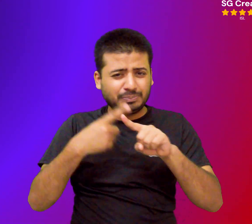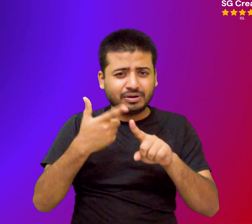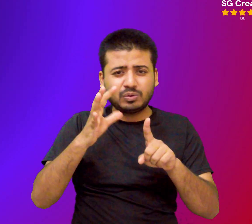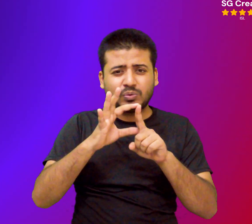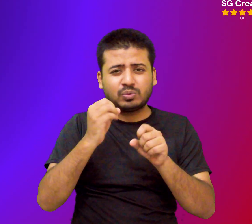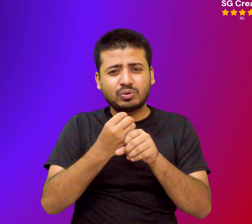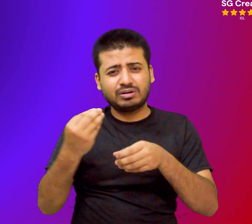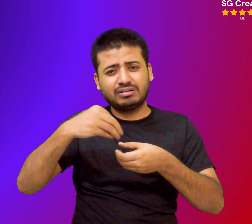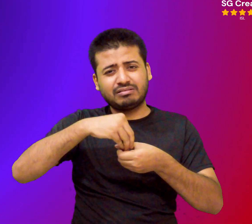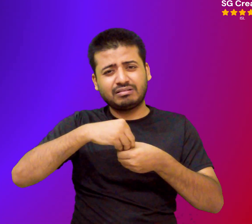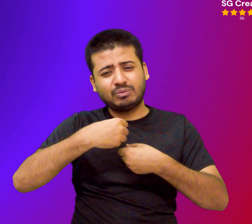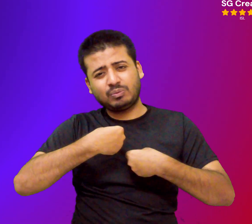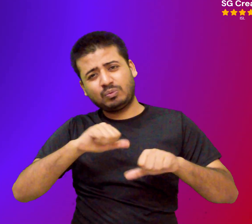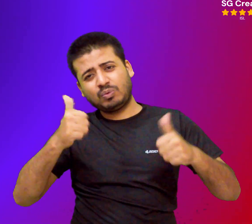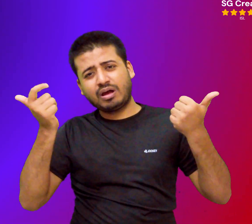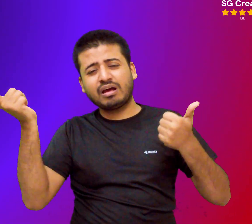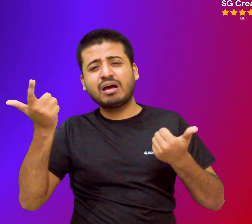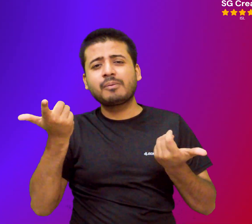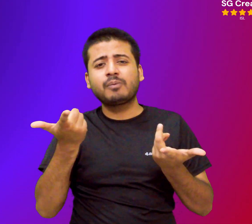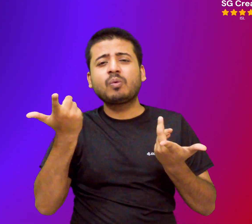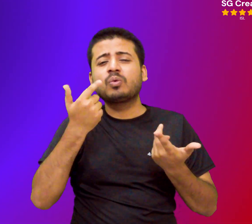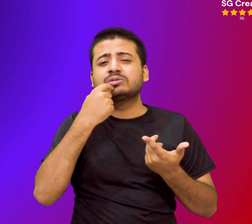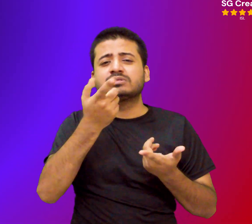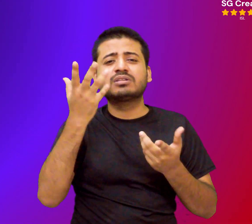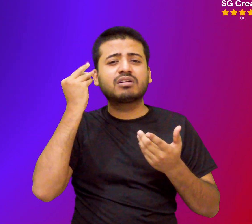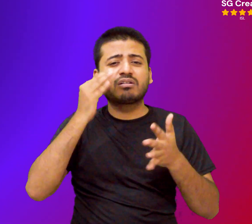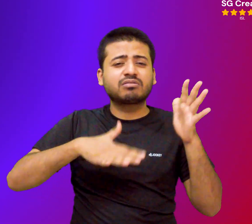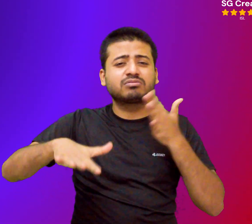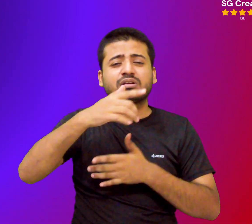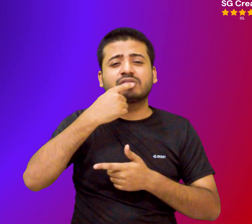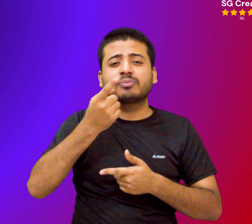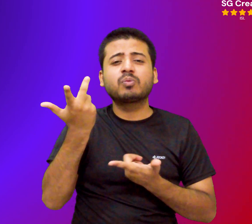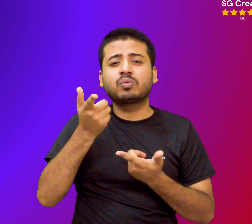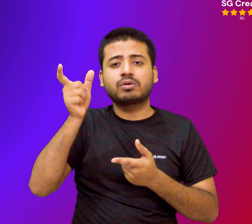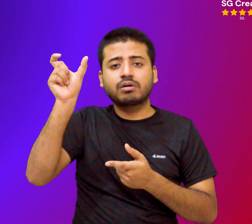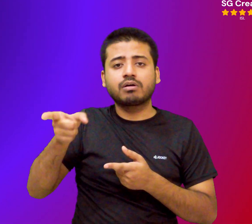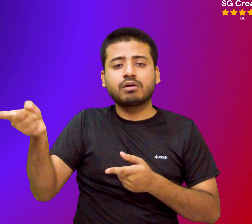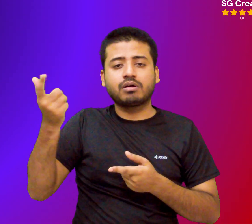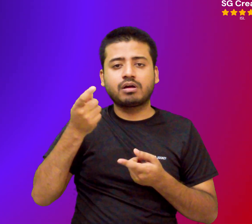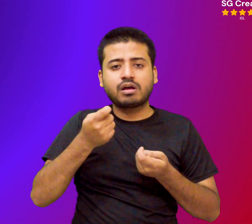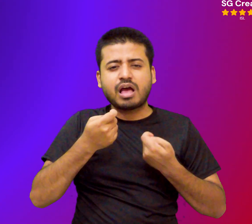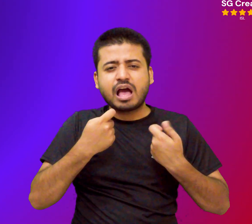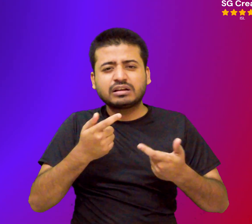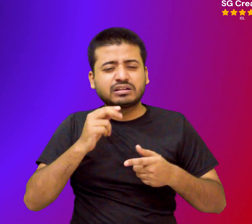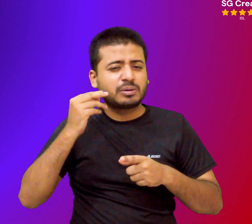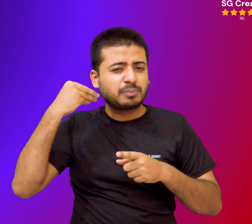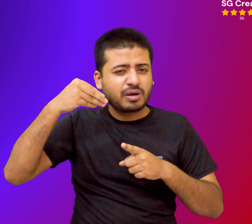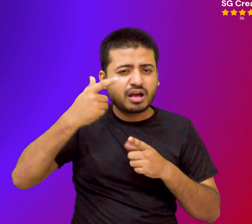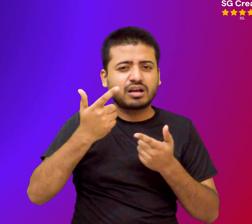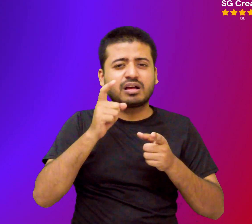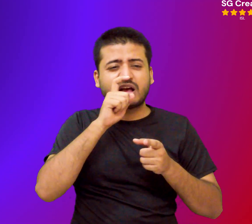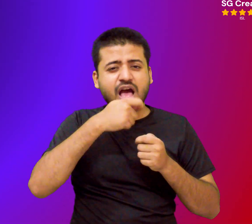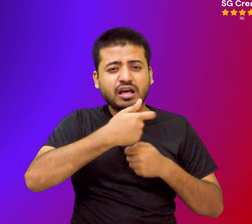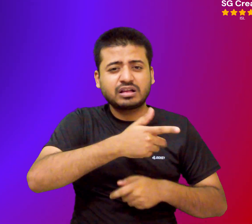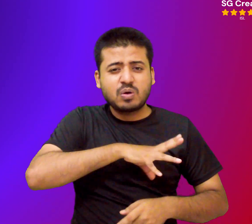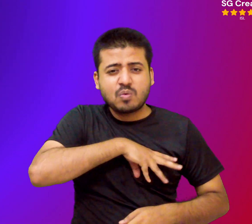from areas where the disease is endemic. The rabies virus can contaminate the brain and nervous tissue of rabid